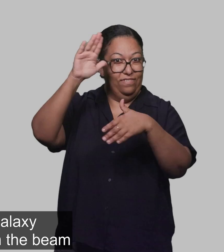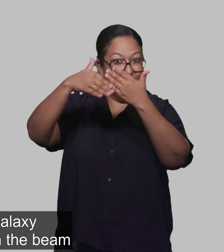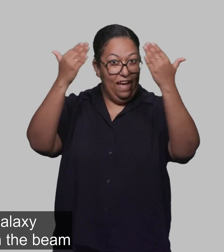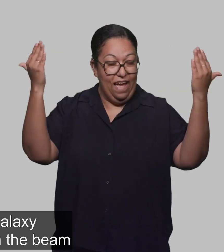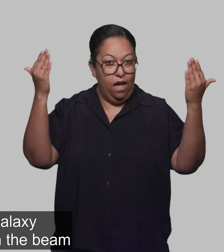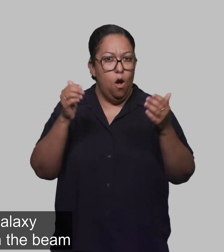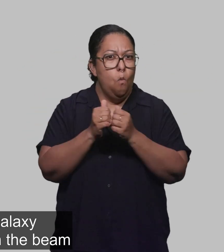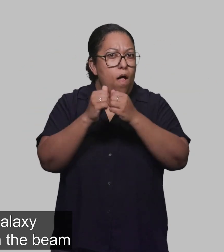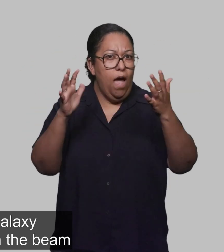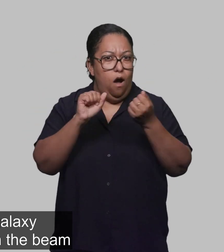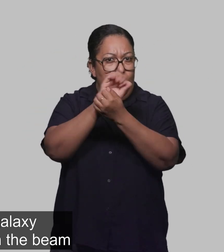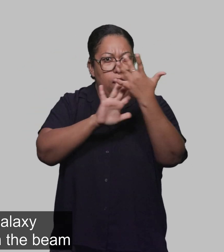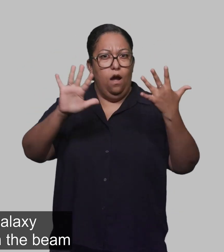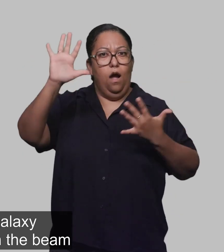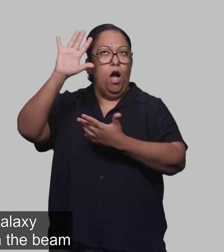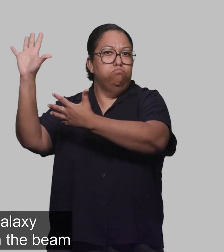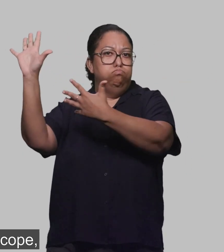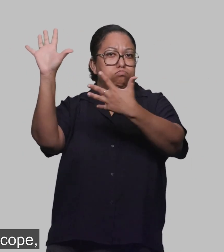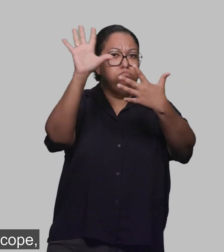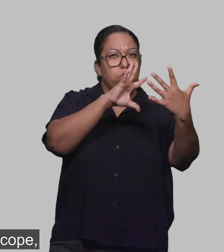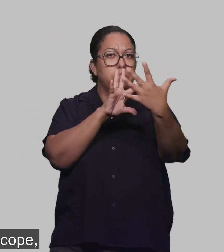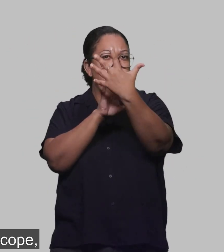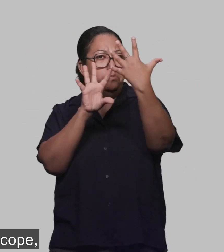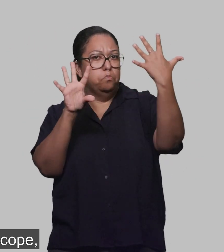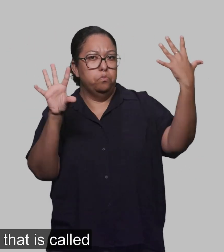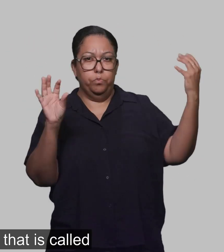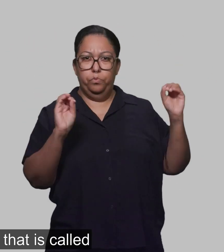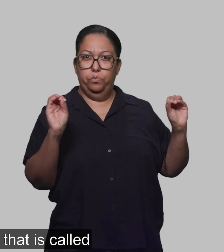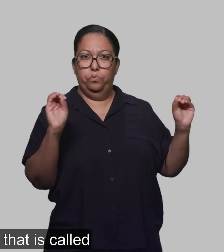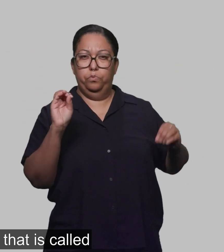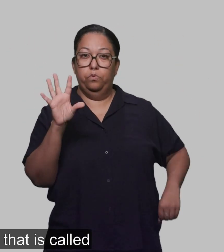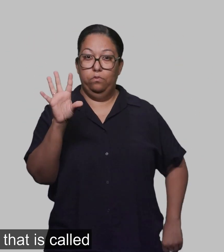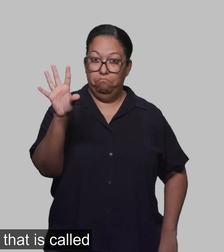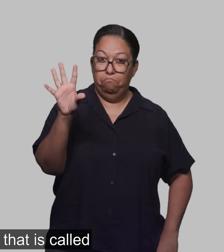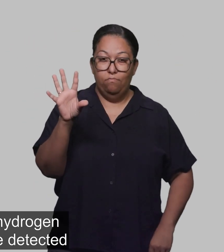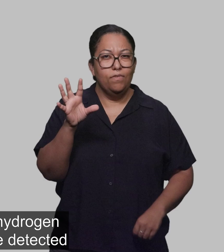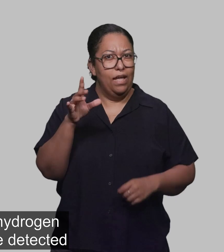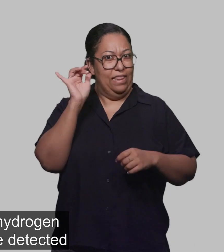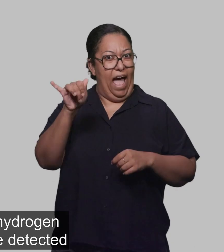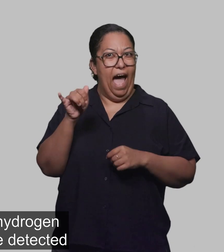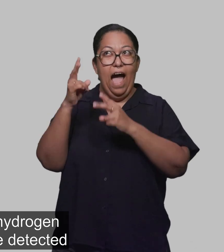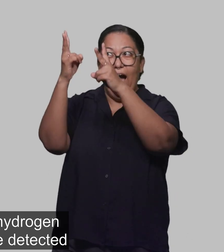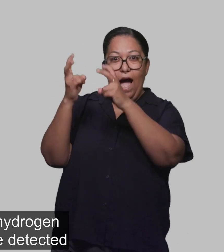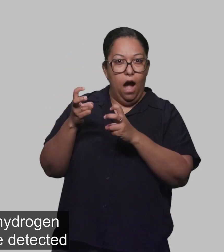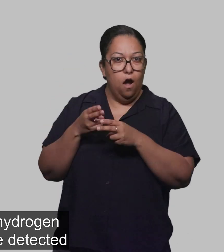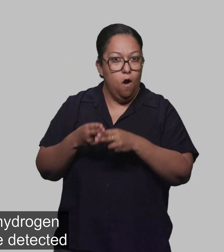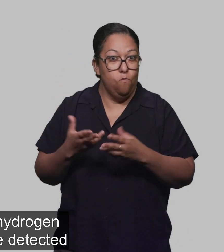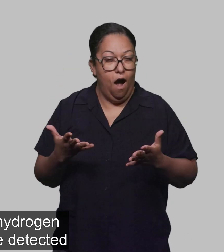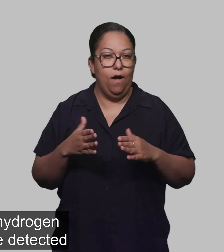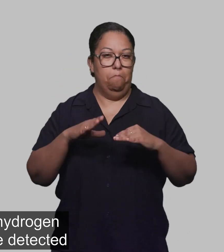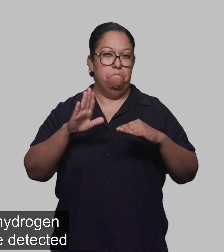a galaxy passing through the beam of the telescope, you get something that is called a baseline